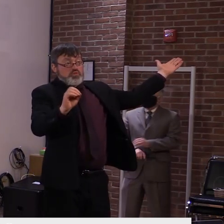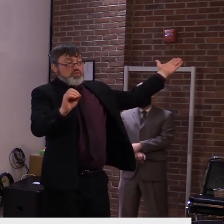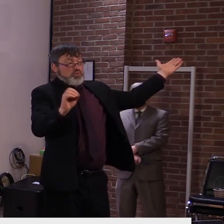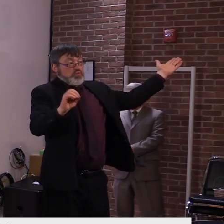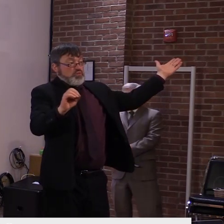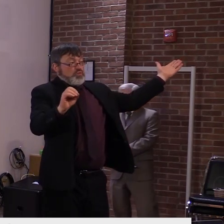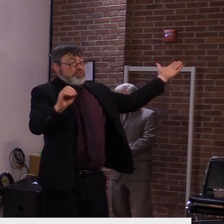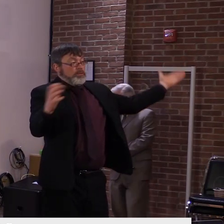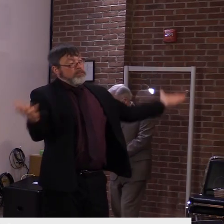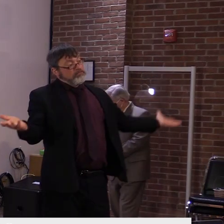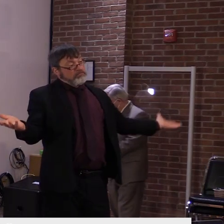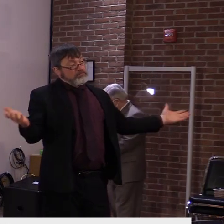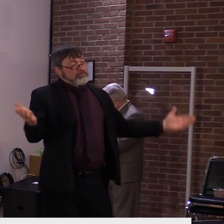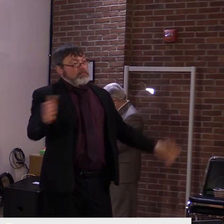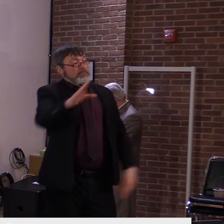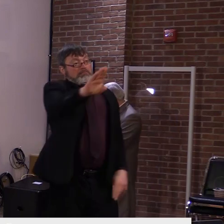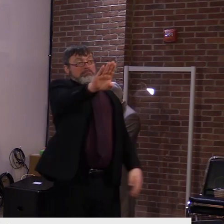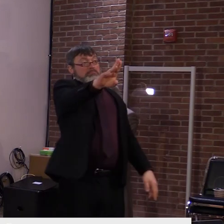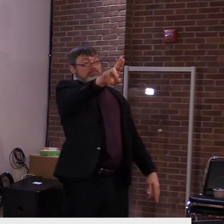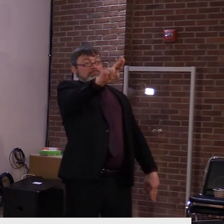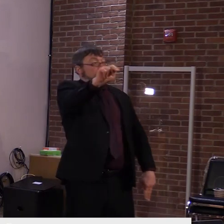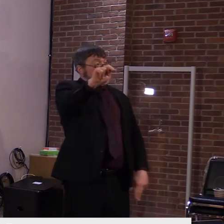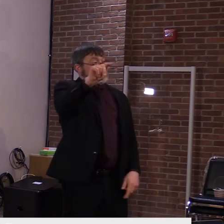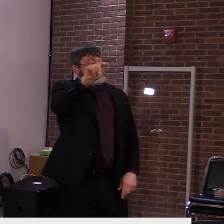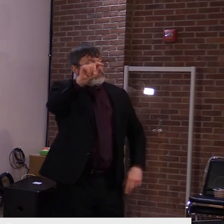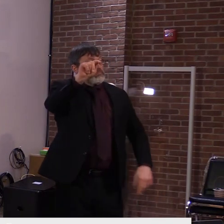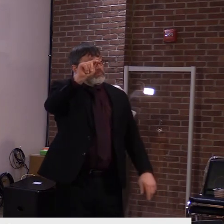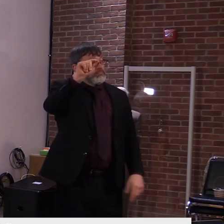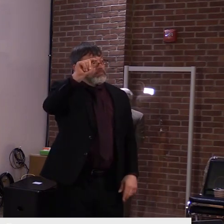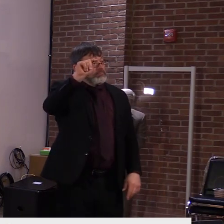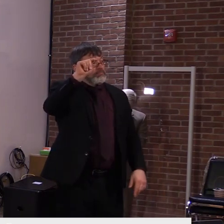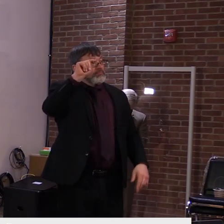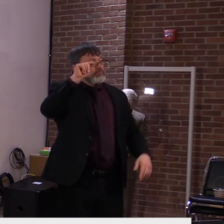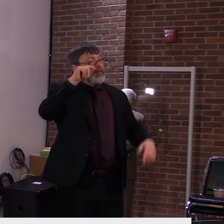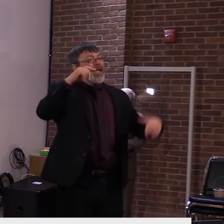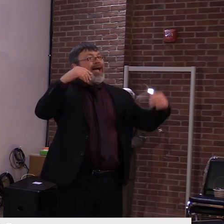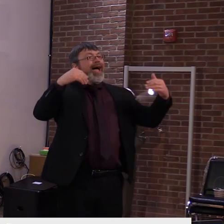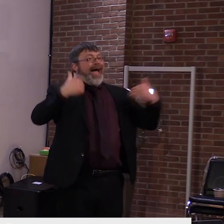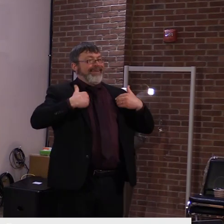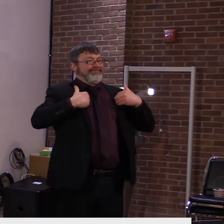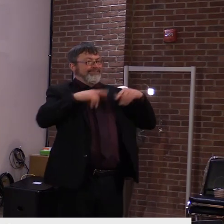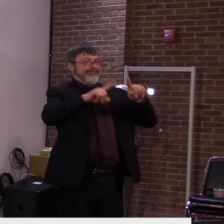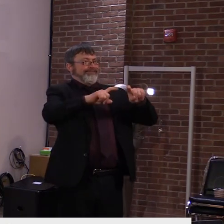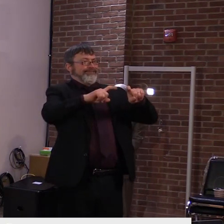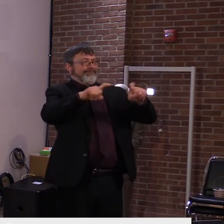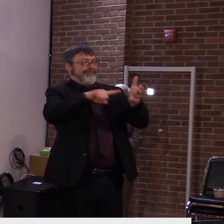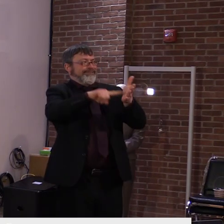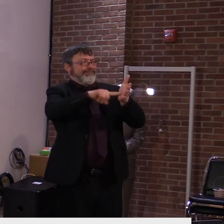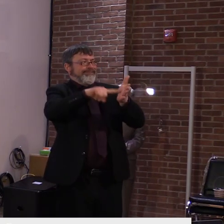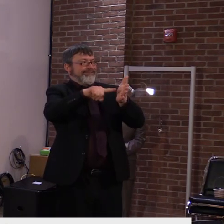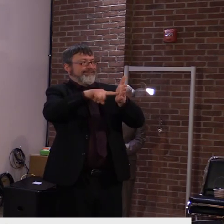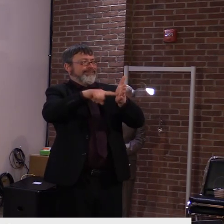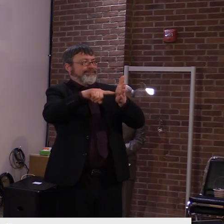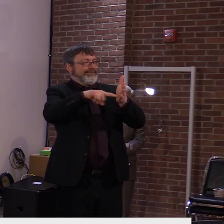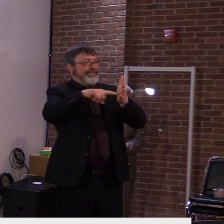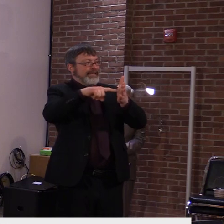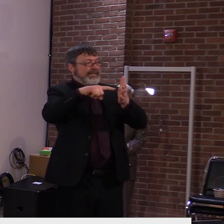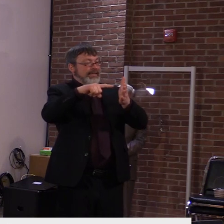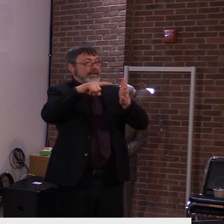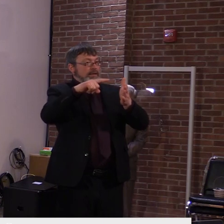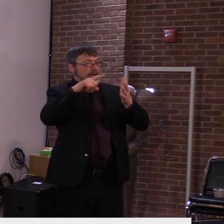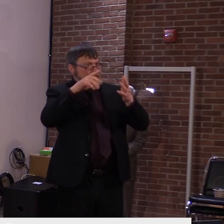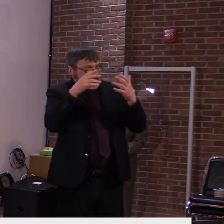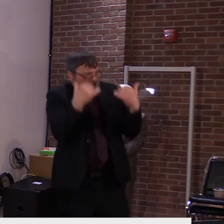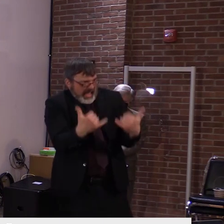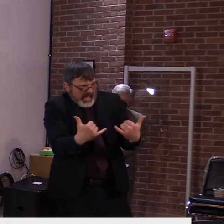being evaluated in the 12 and up age group. So stay tuned on that front, because there may be